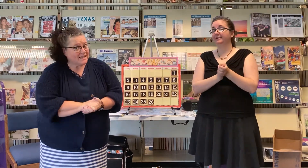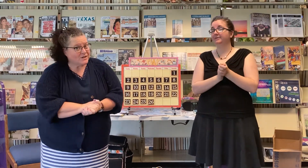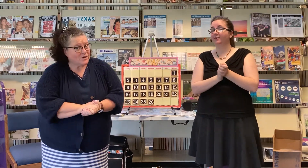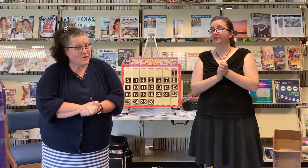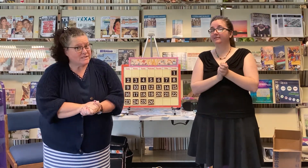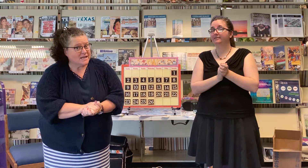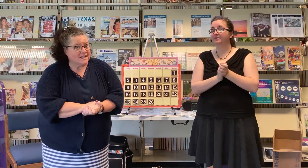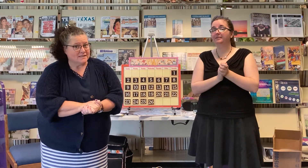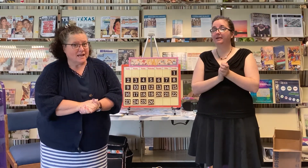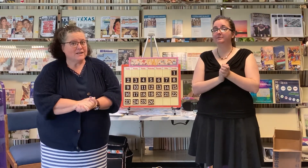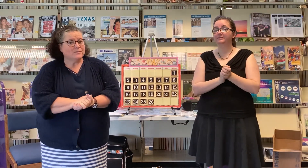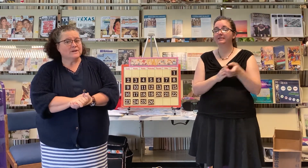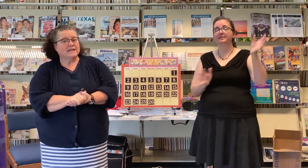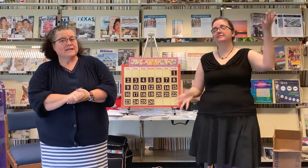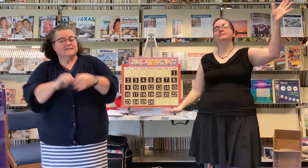you know it, let it ring.